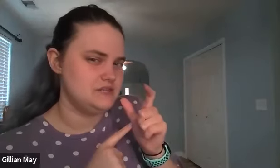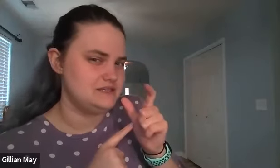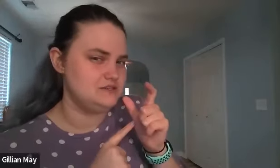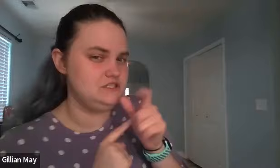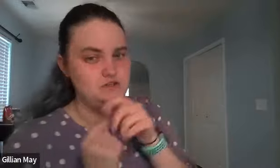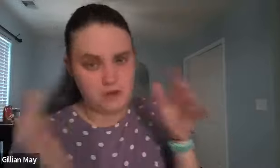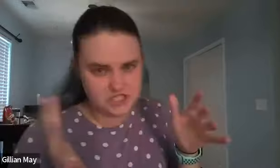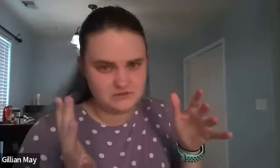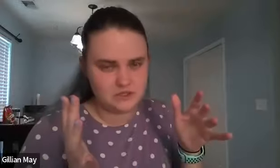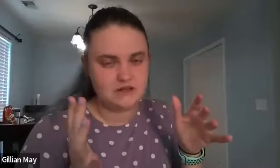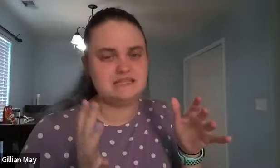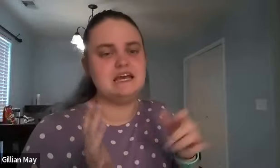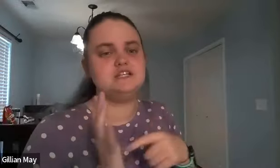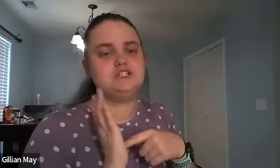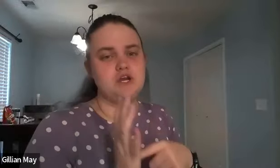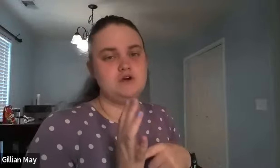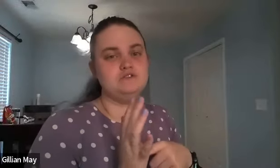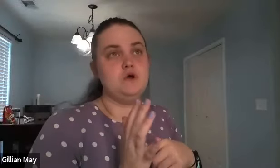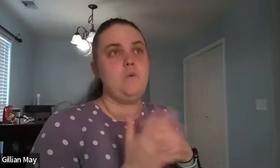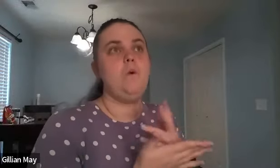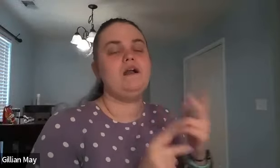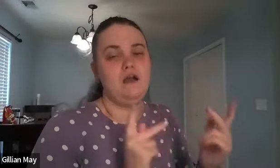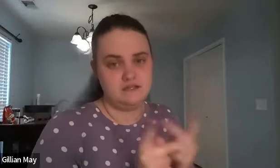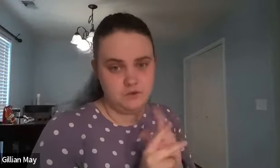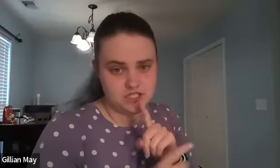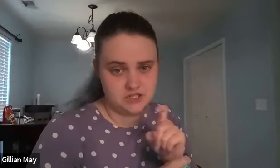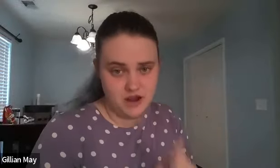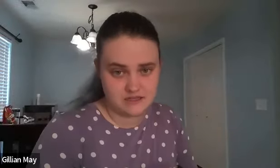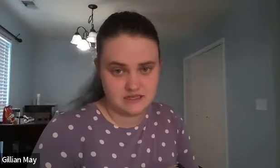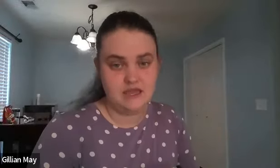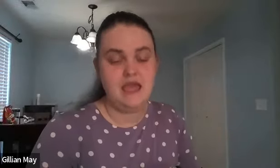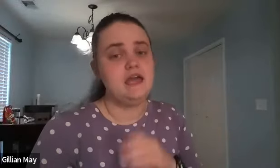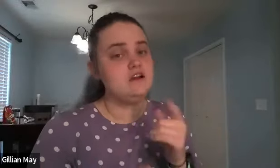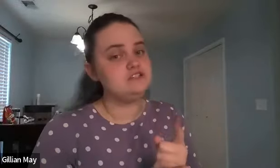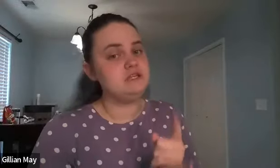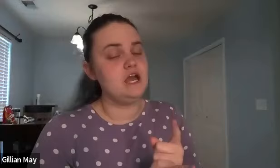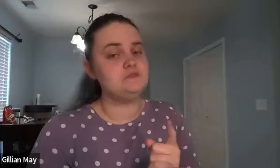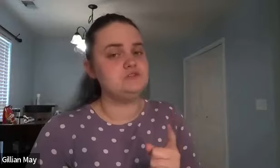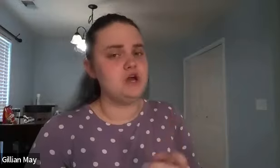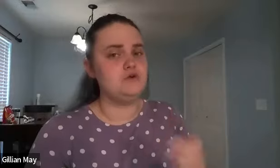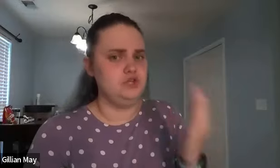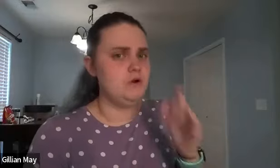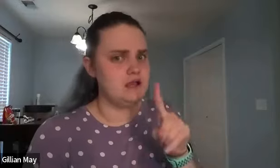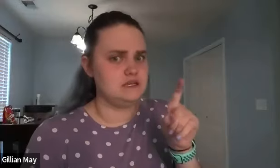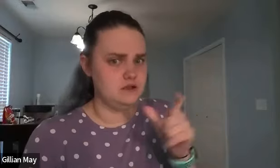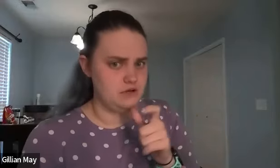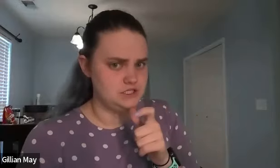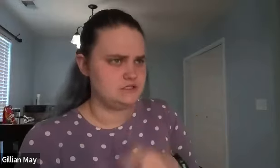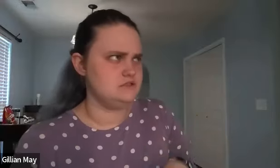that question word is that shows what kind of question you're asking. And it also really helps them to know you are asking a question. So